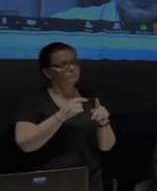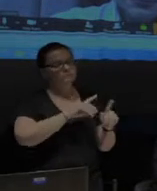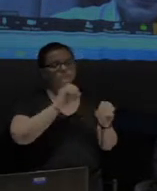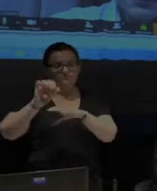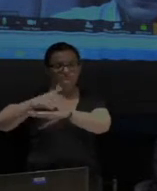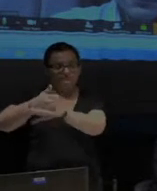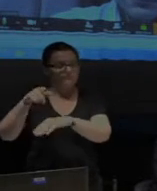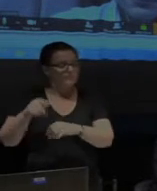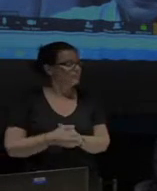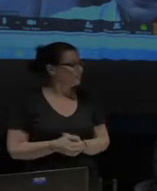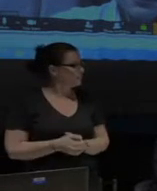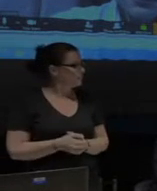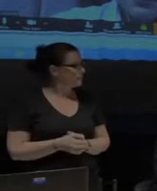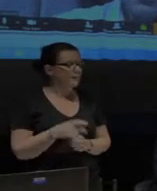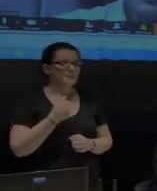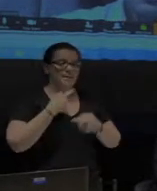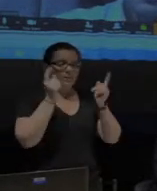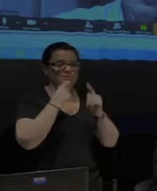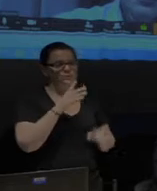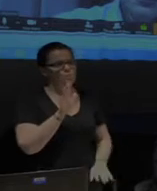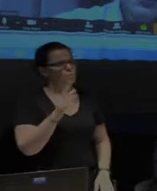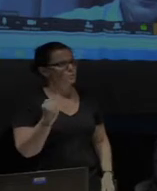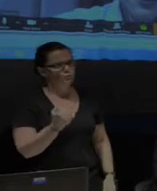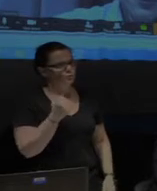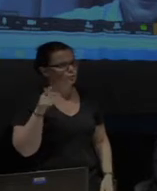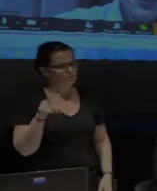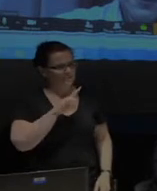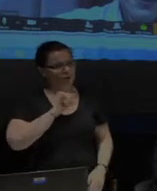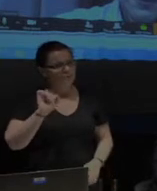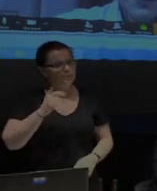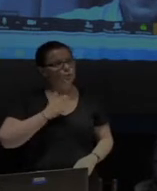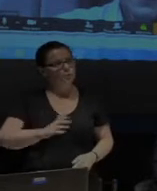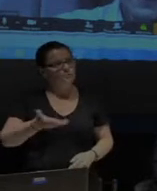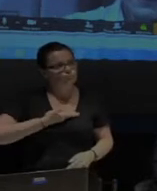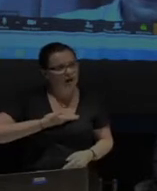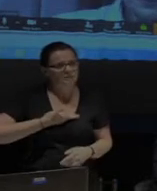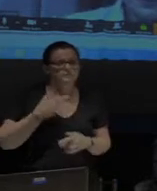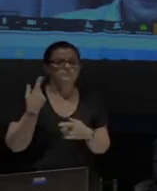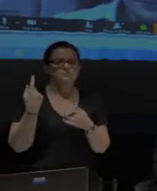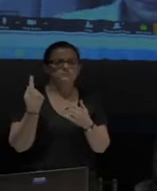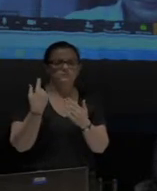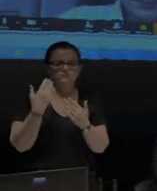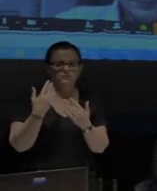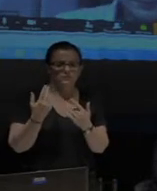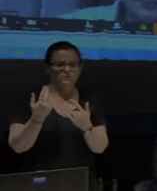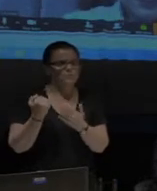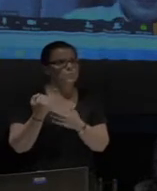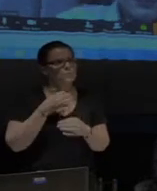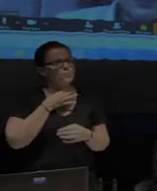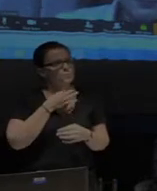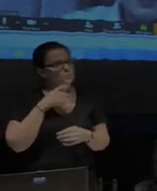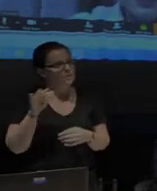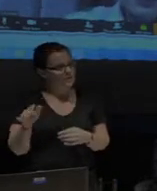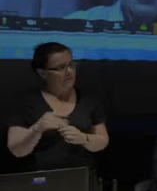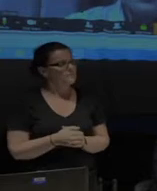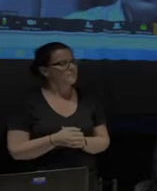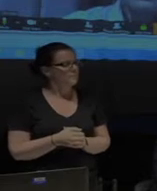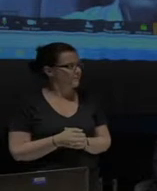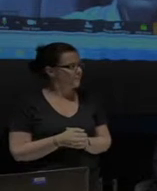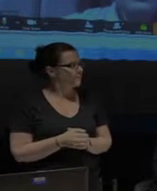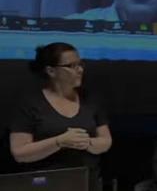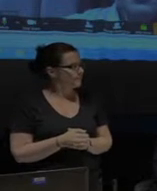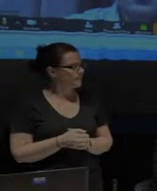least a third of my board said we shouldn't be doing this because of the human rights record that people saw in China. I would agree with Oberdan.